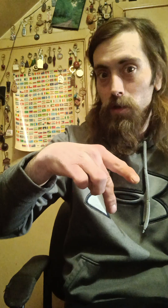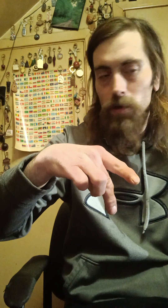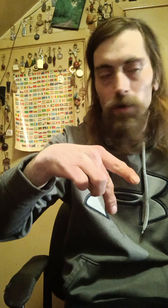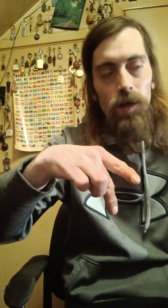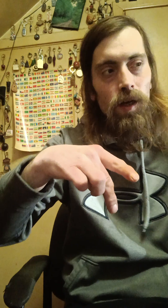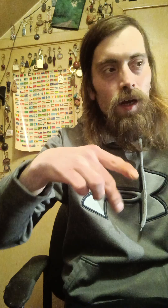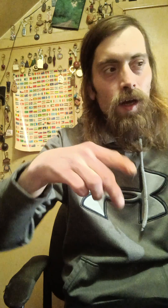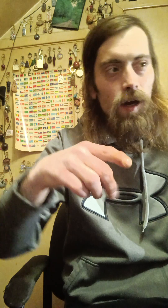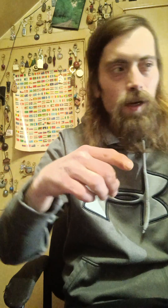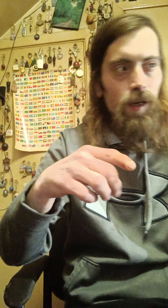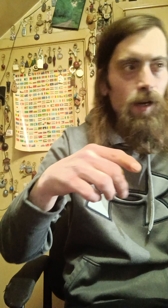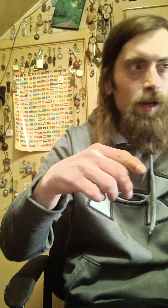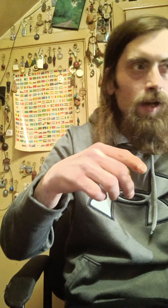know. K,